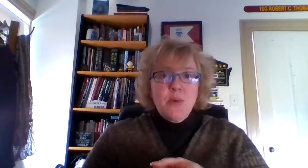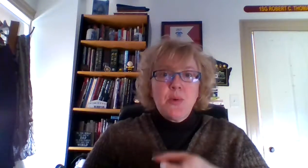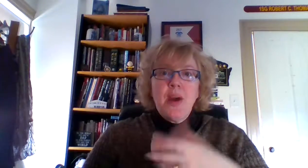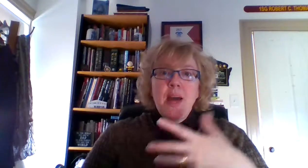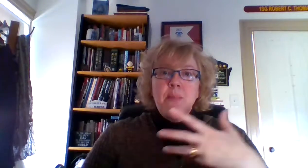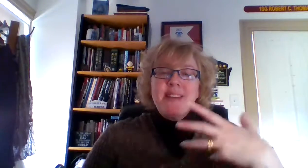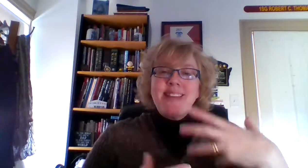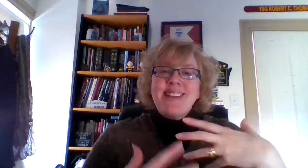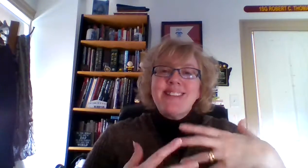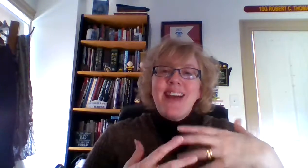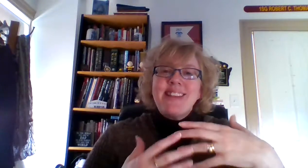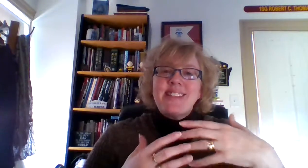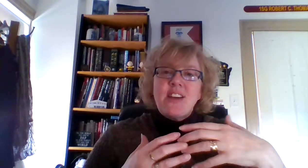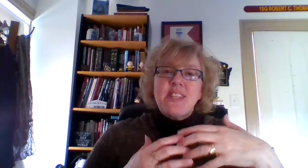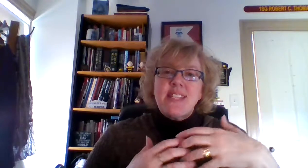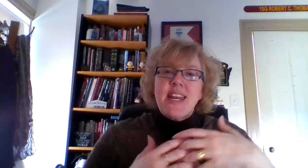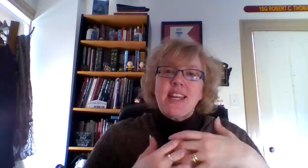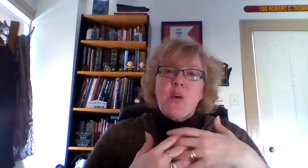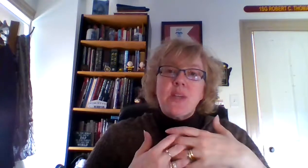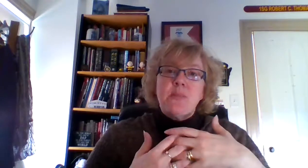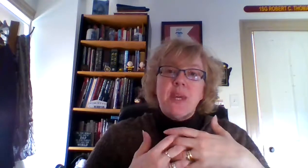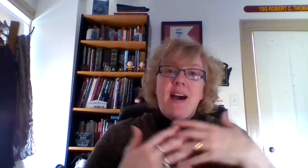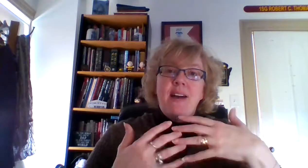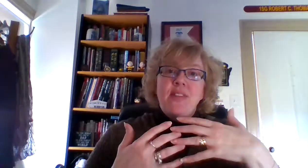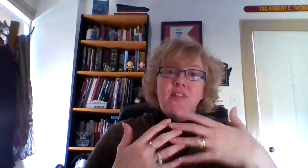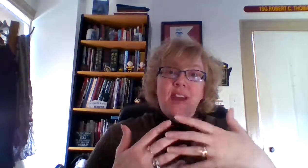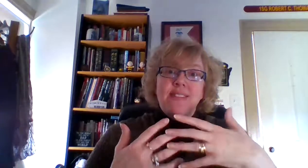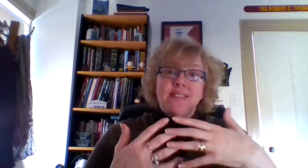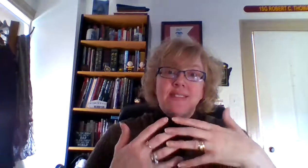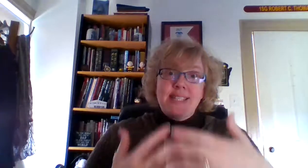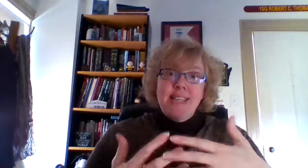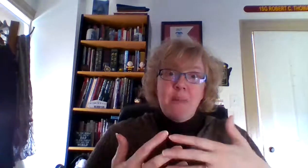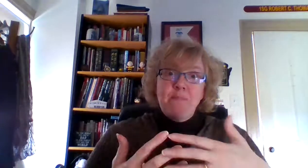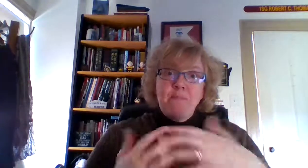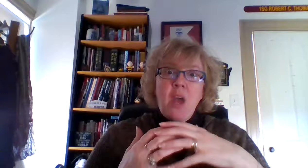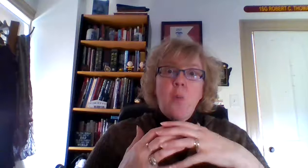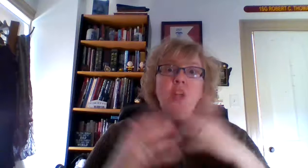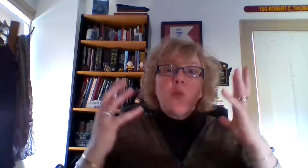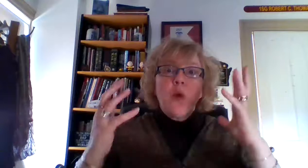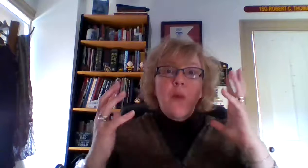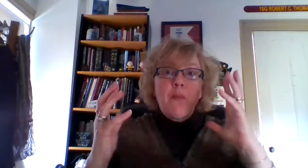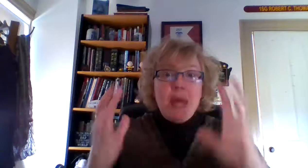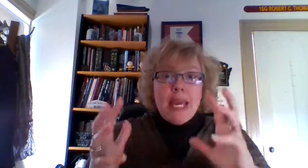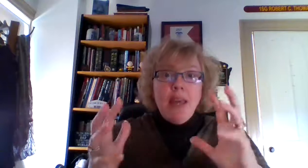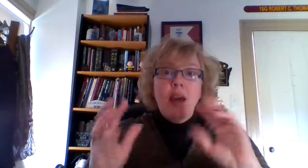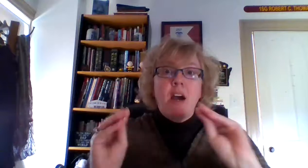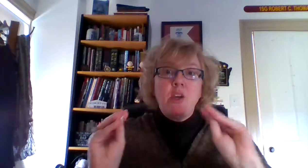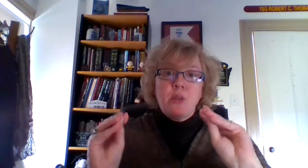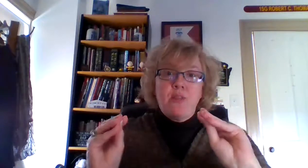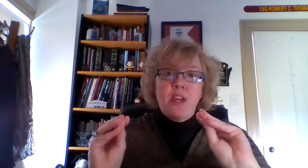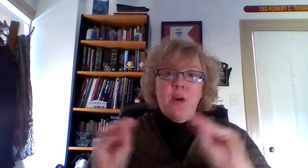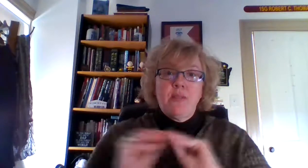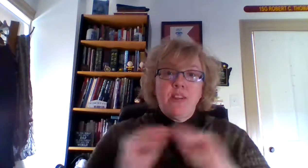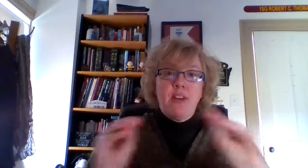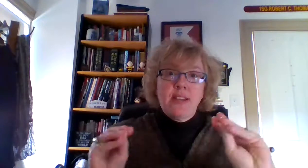2, because that's a lot of the stuff that's then going to be on the final exam, which will be a YouTube video, the final